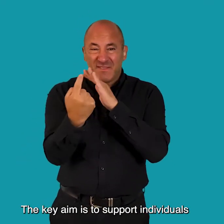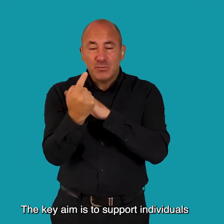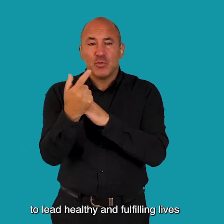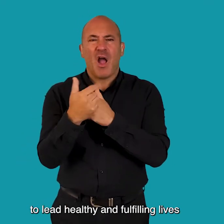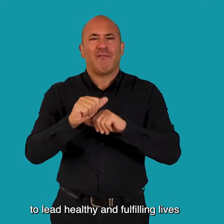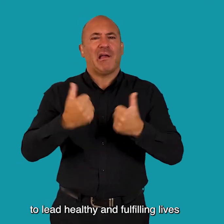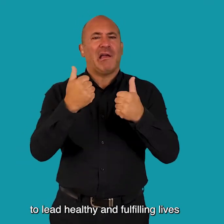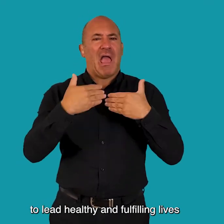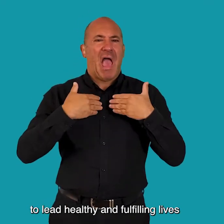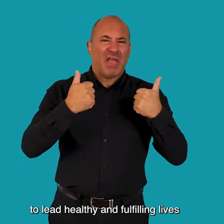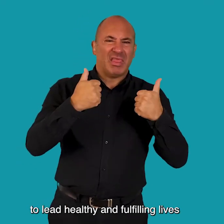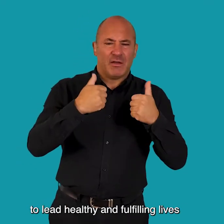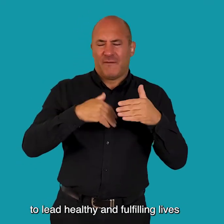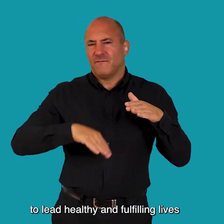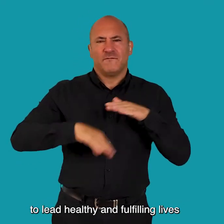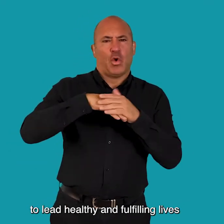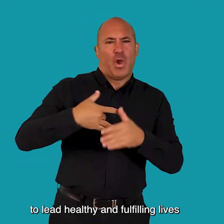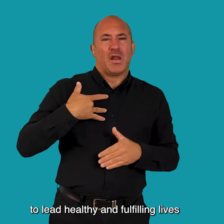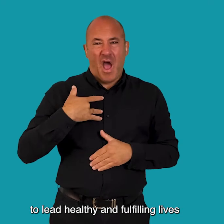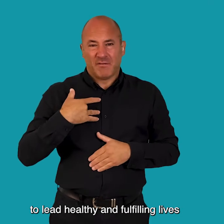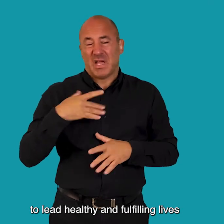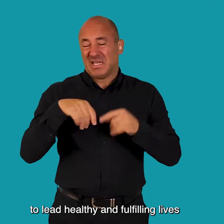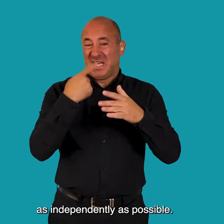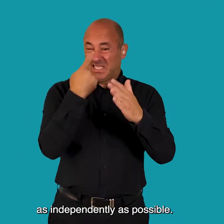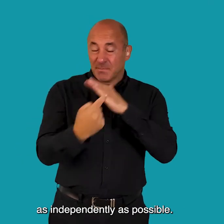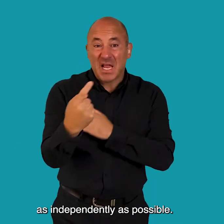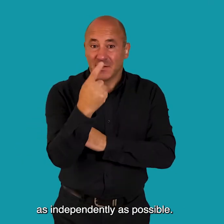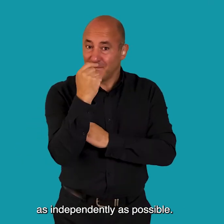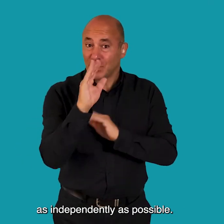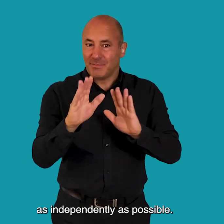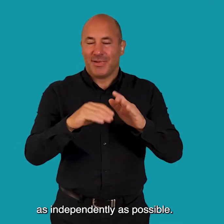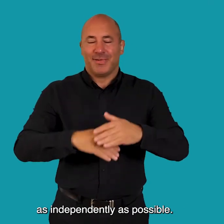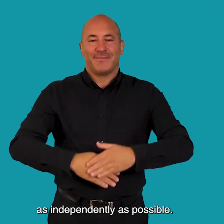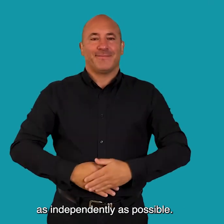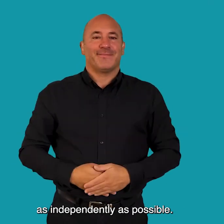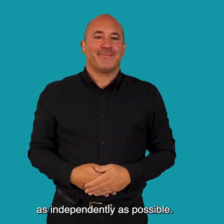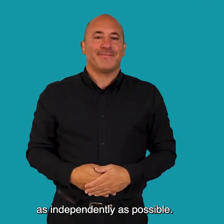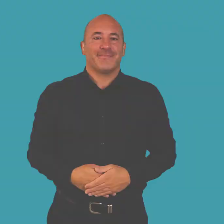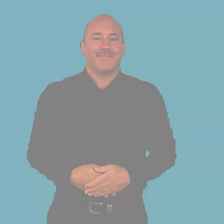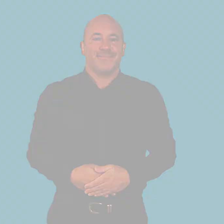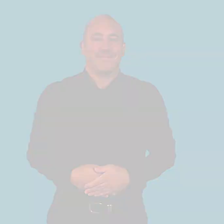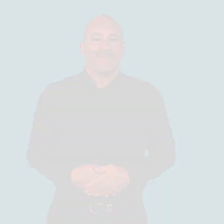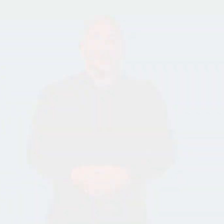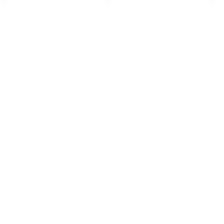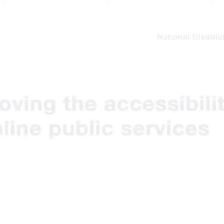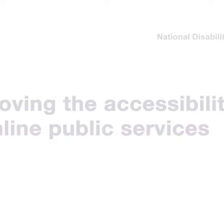individuals to lead healthy and fulfilling lives as independently as possible.